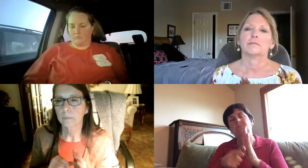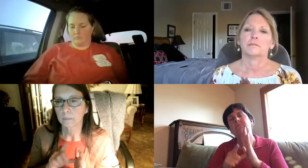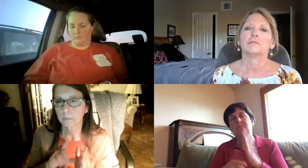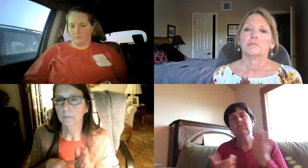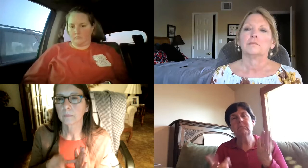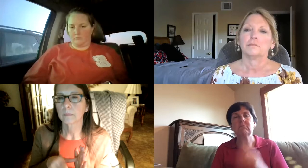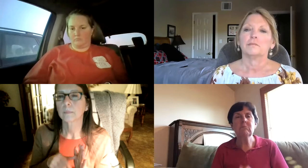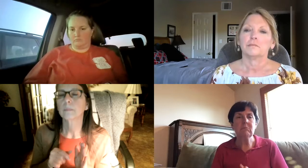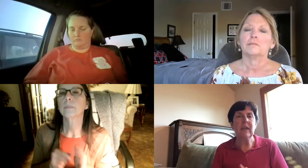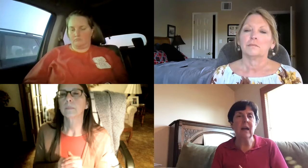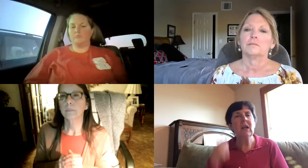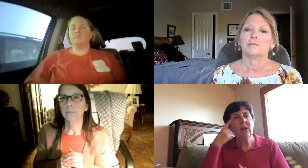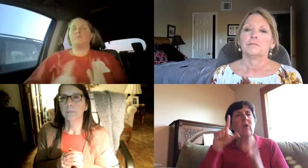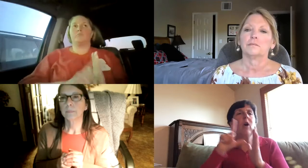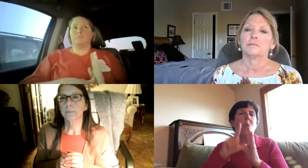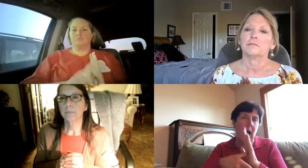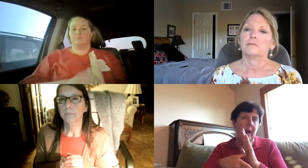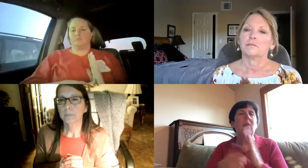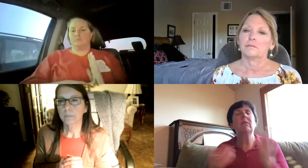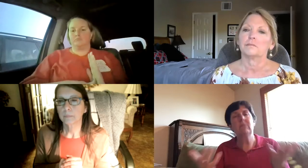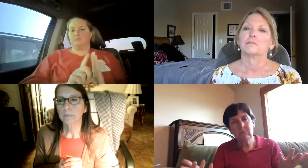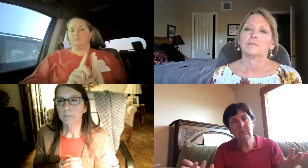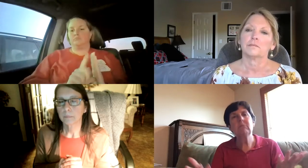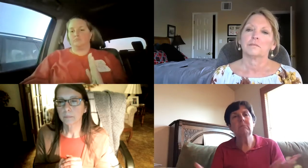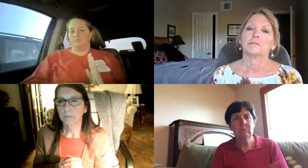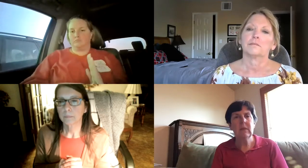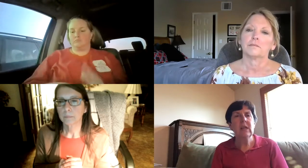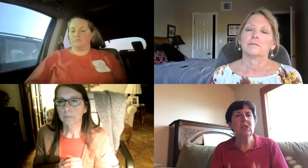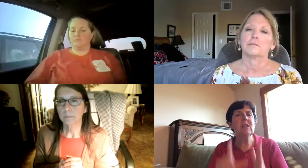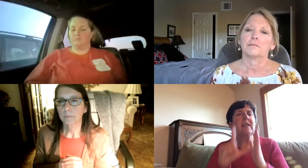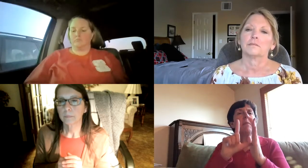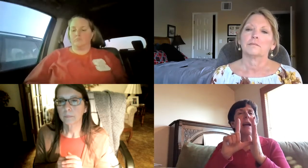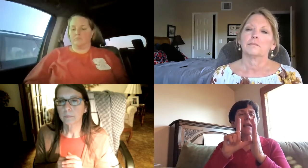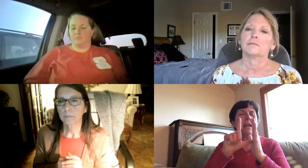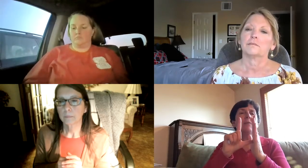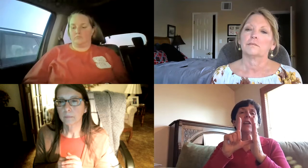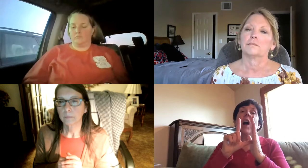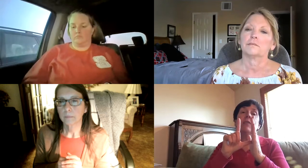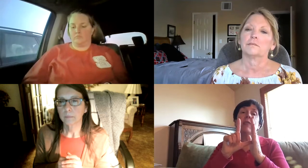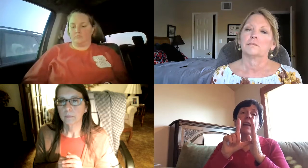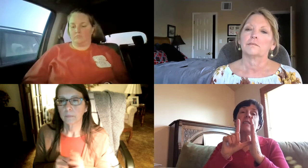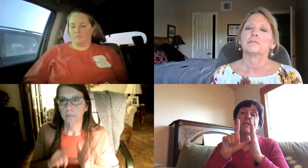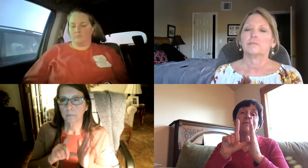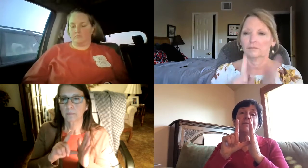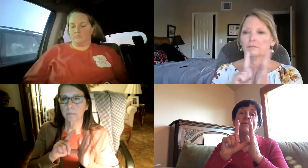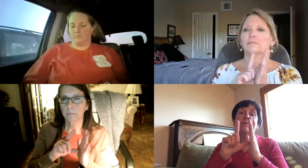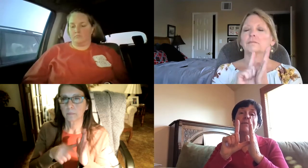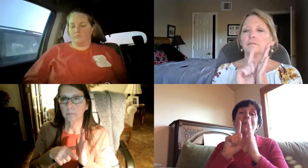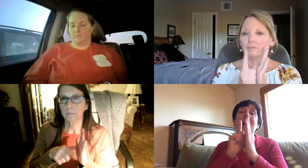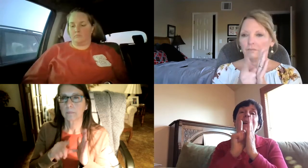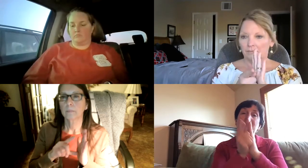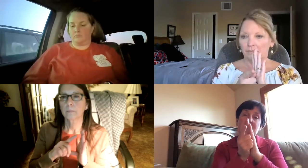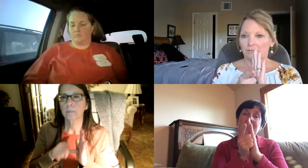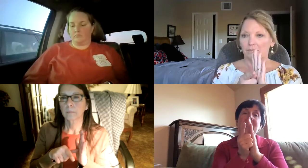while. Yeah. For a while. So the same idea of the clock face,